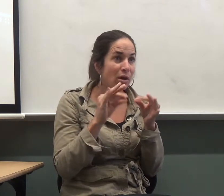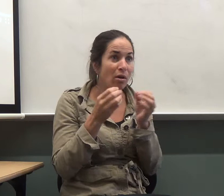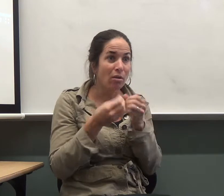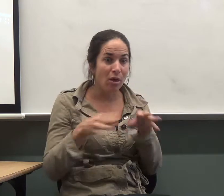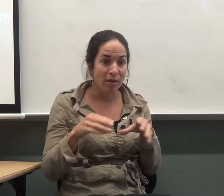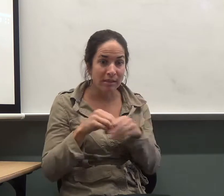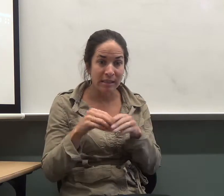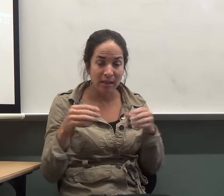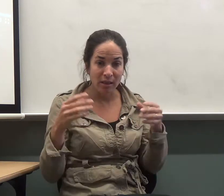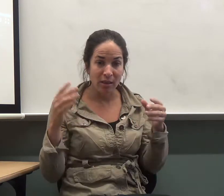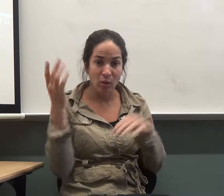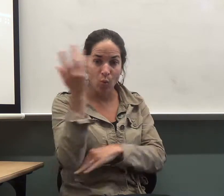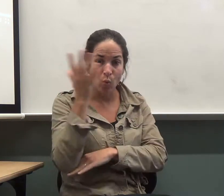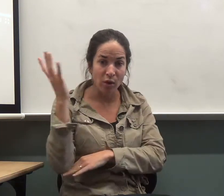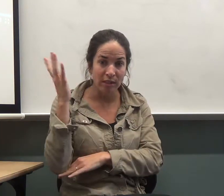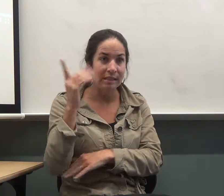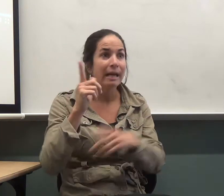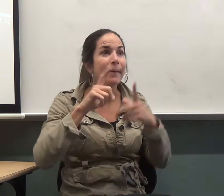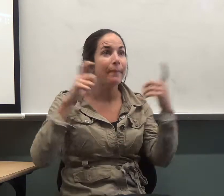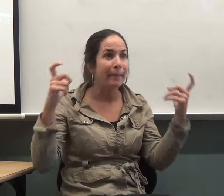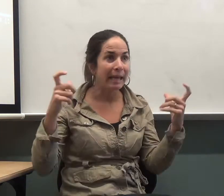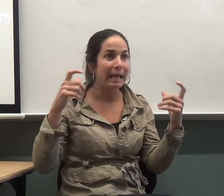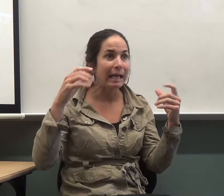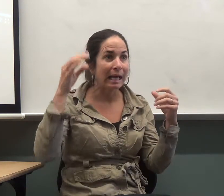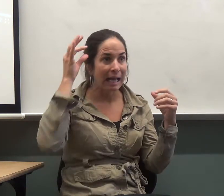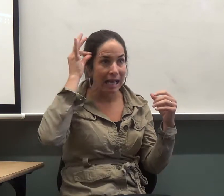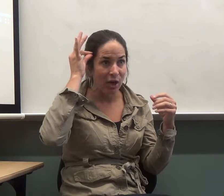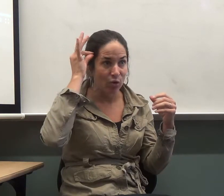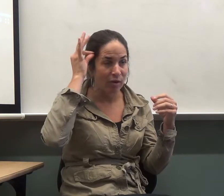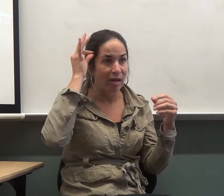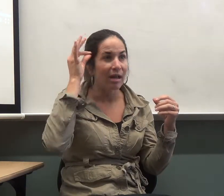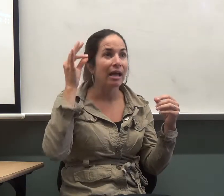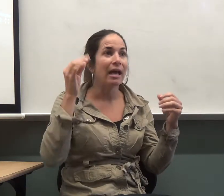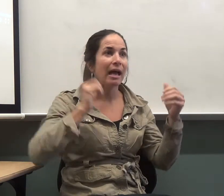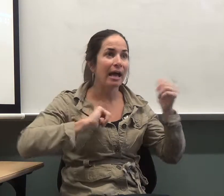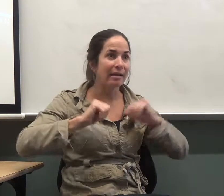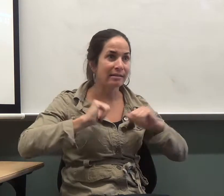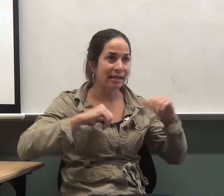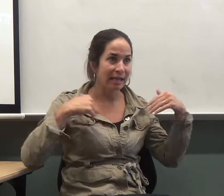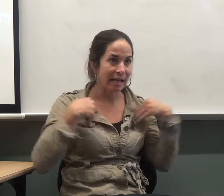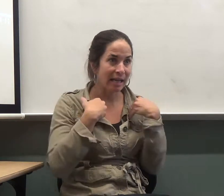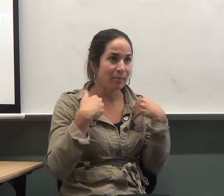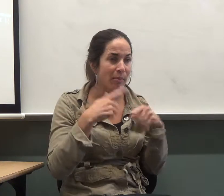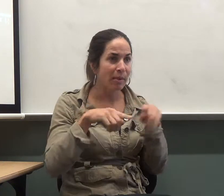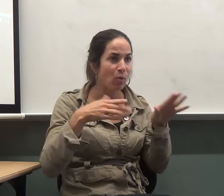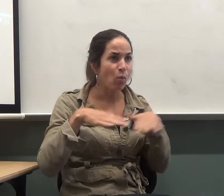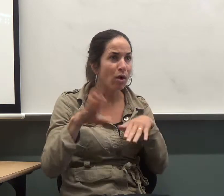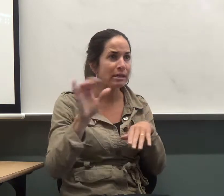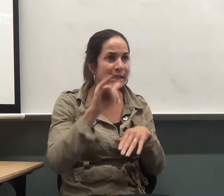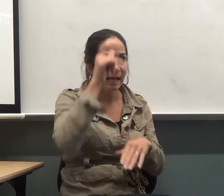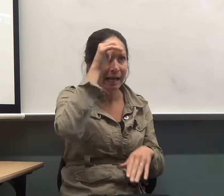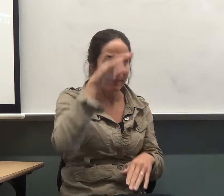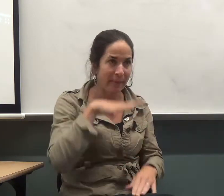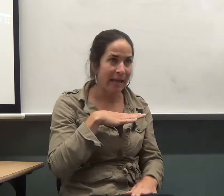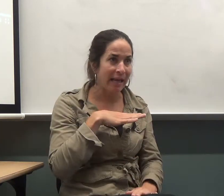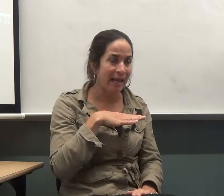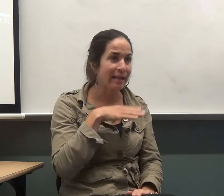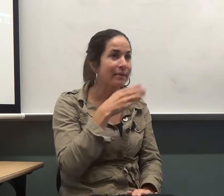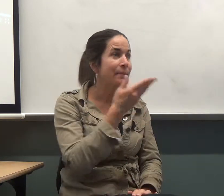and it doesn't talk to them, it snarls and growls at them like an animal and it walks like a man. Got it. So that would be a